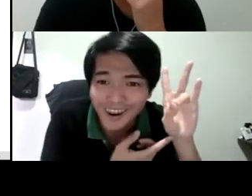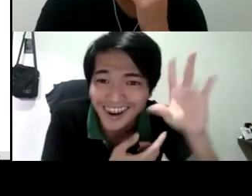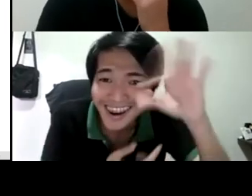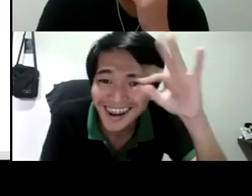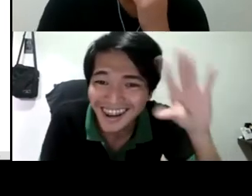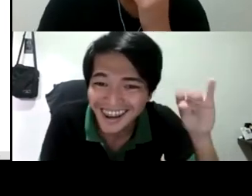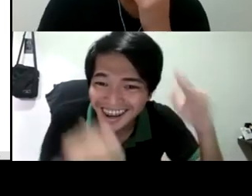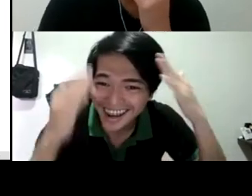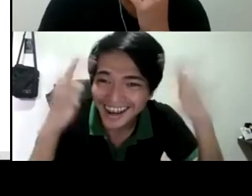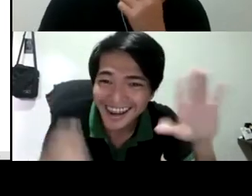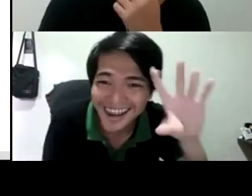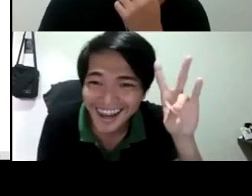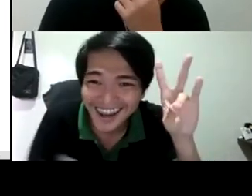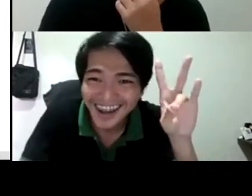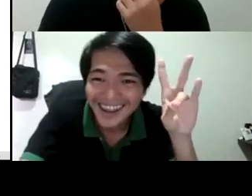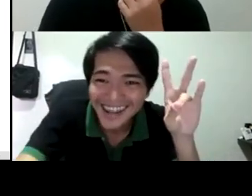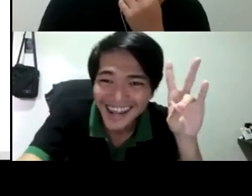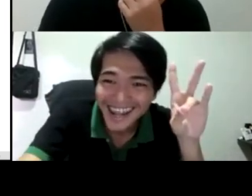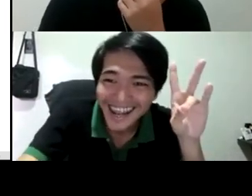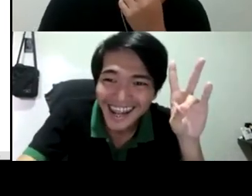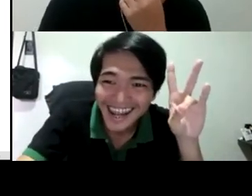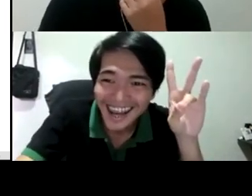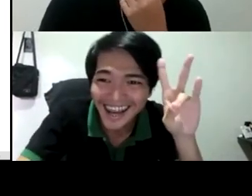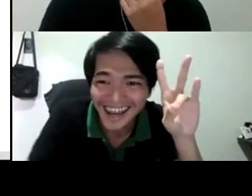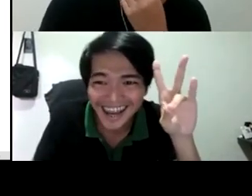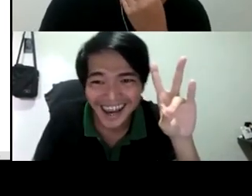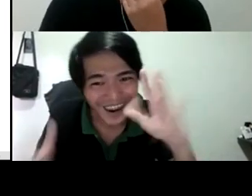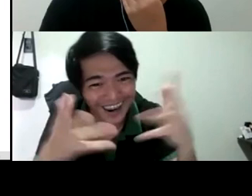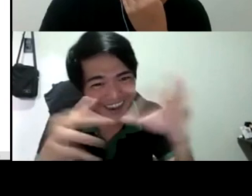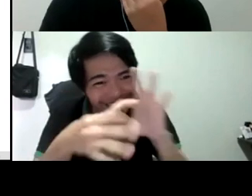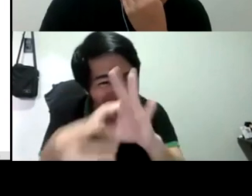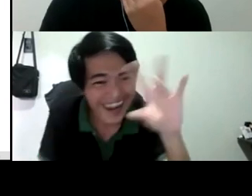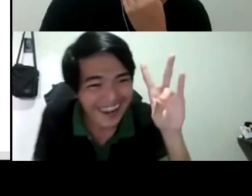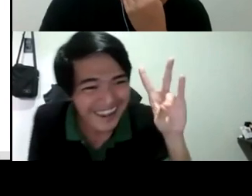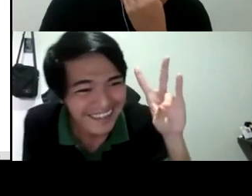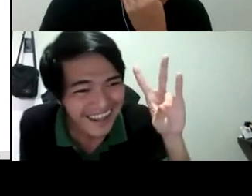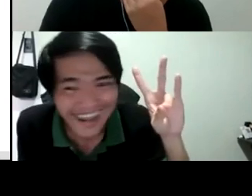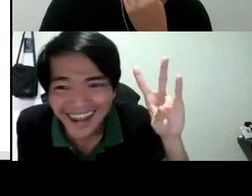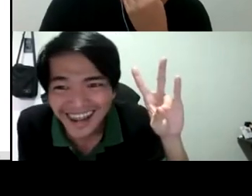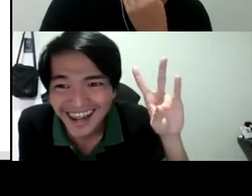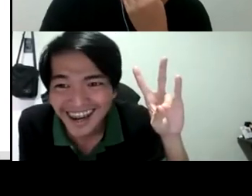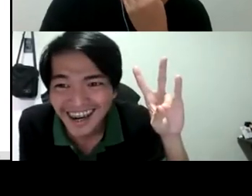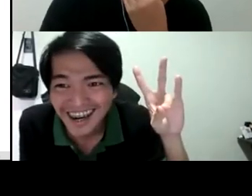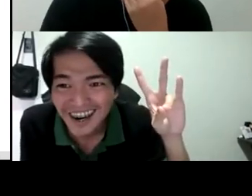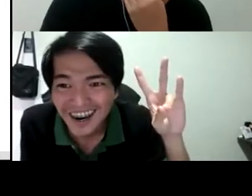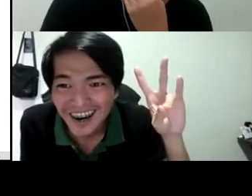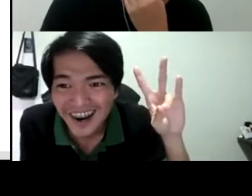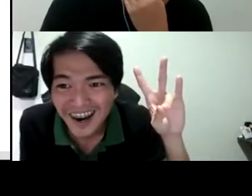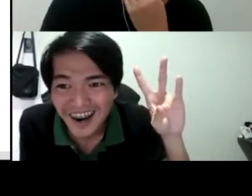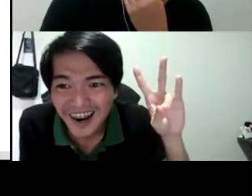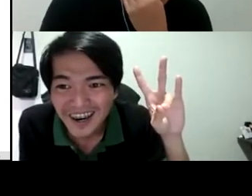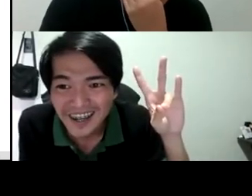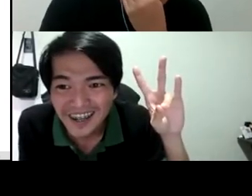7. Yami, I don't know why. Yeah, or Jasmine, you want to explain 7?